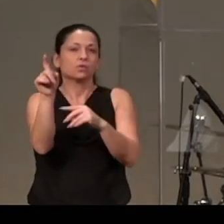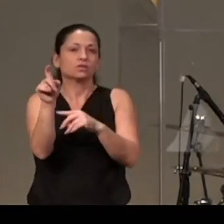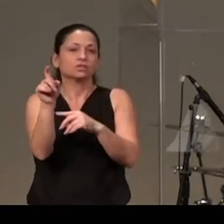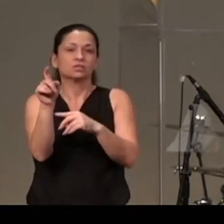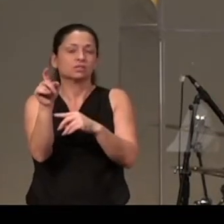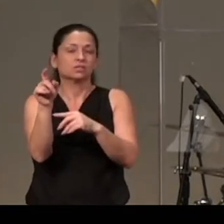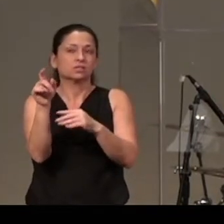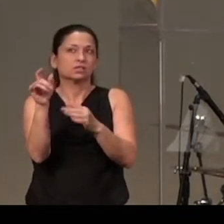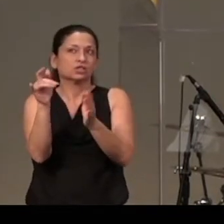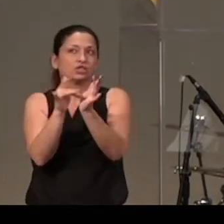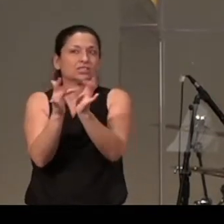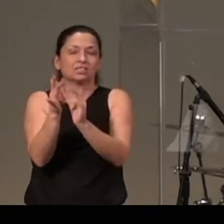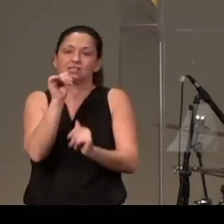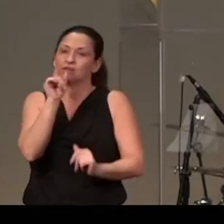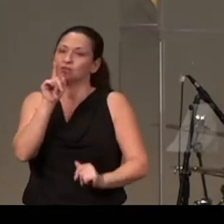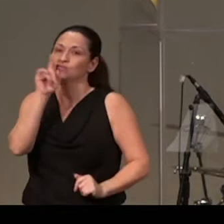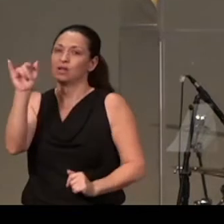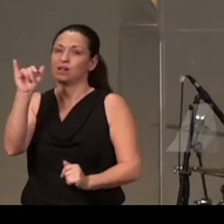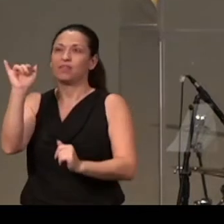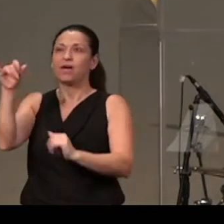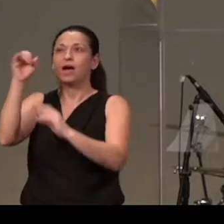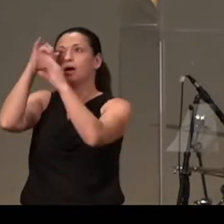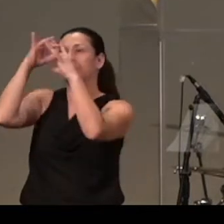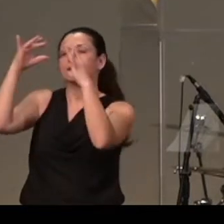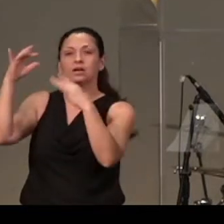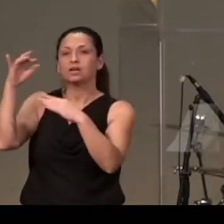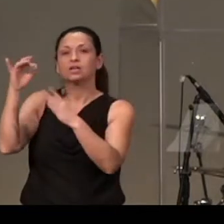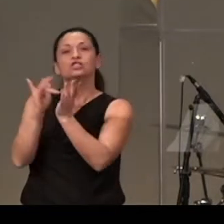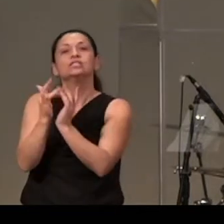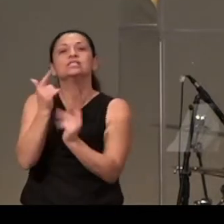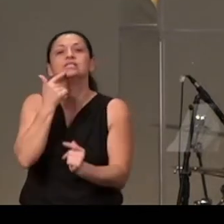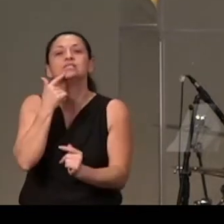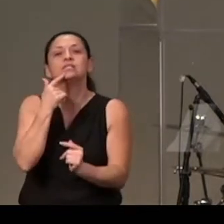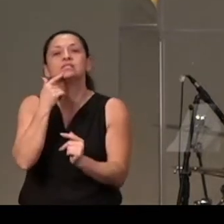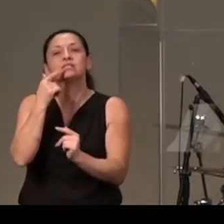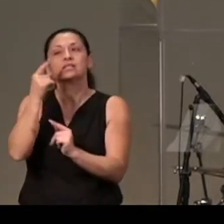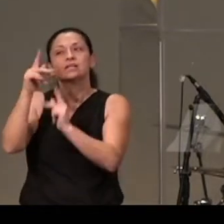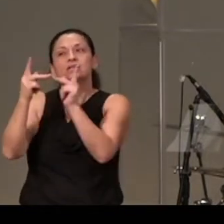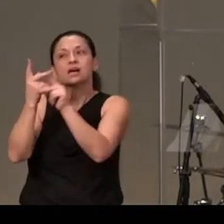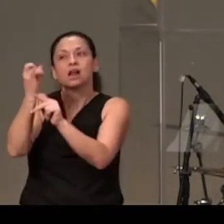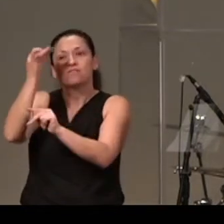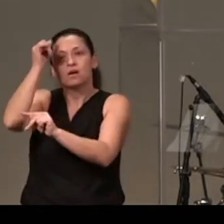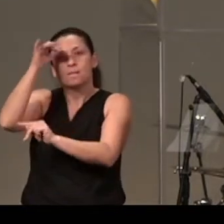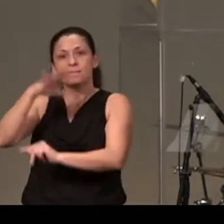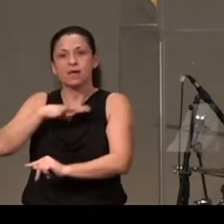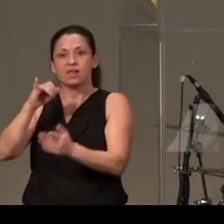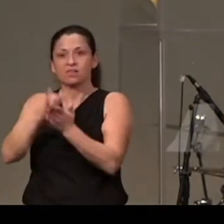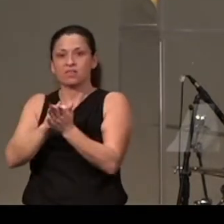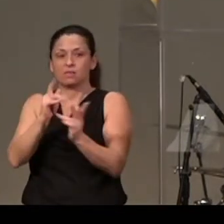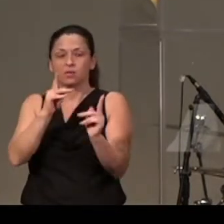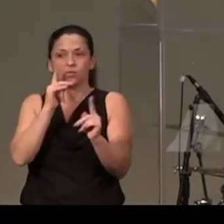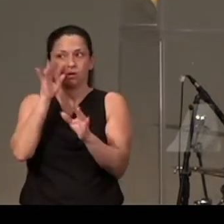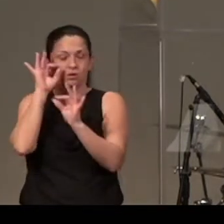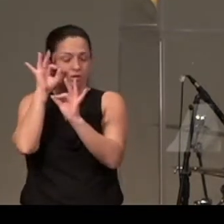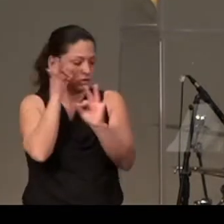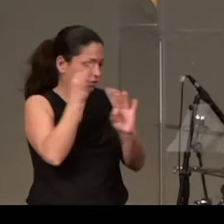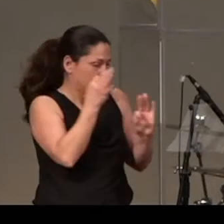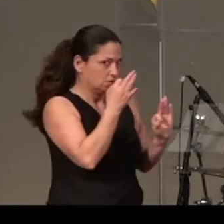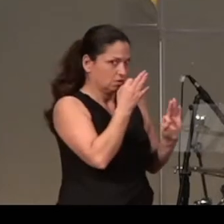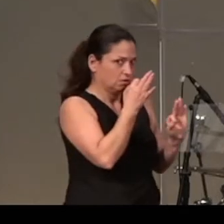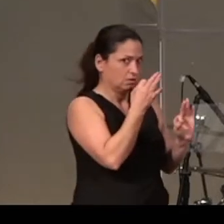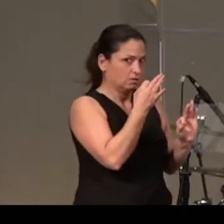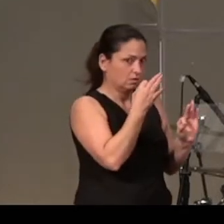him. The Bible says he was the kind of man that people turn their eyes away from.